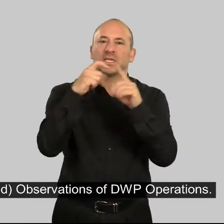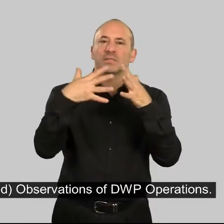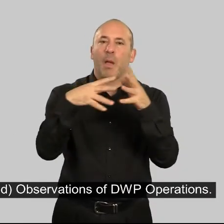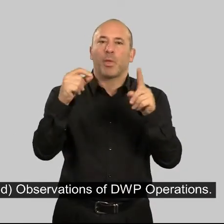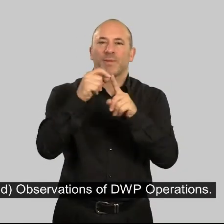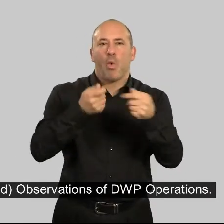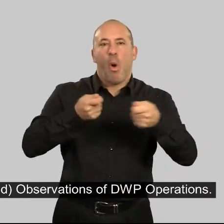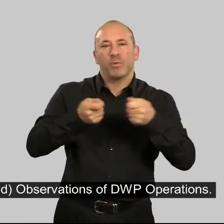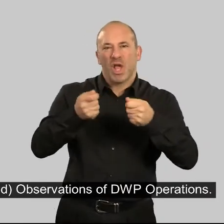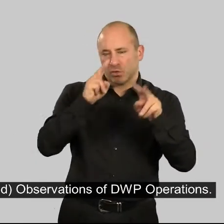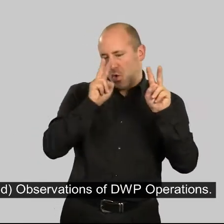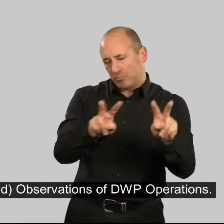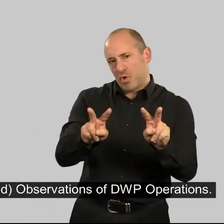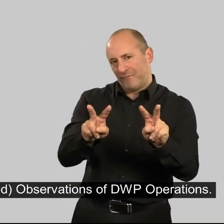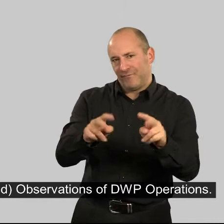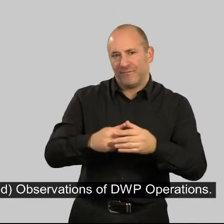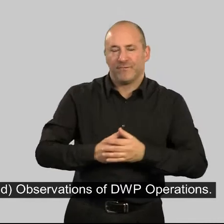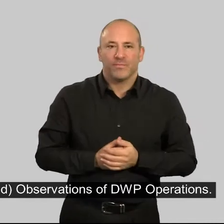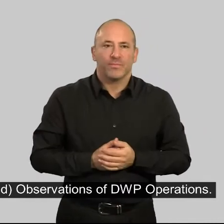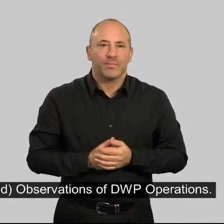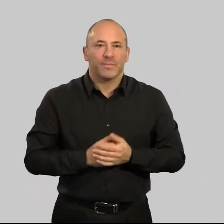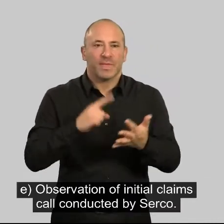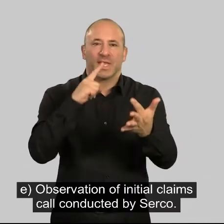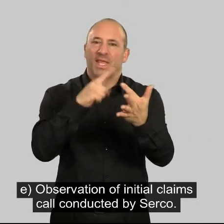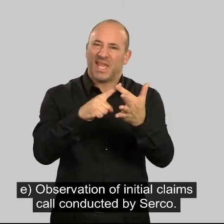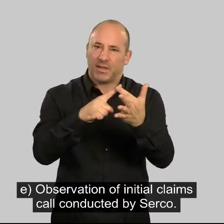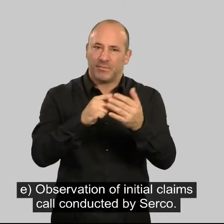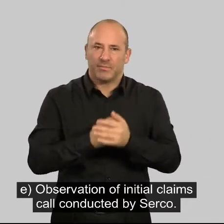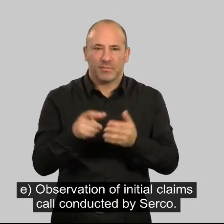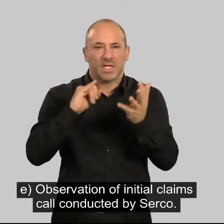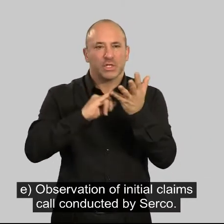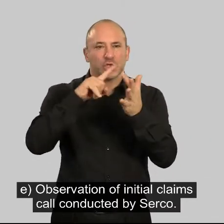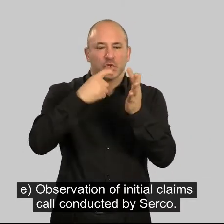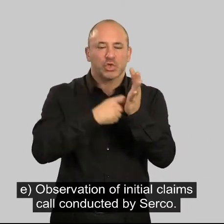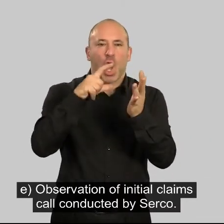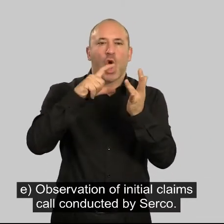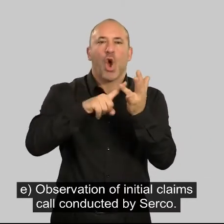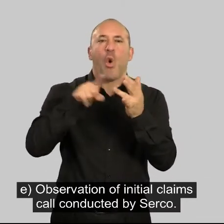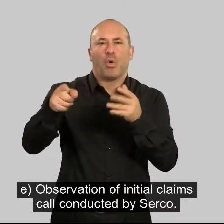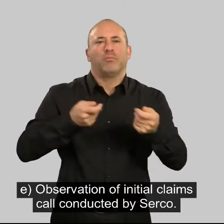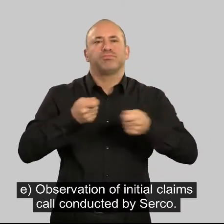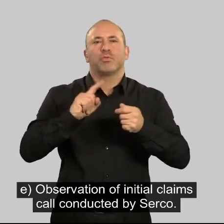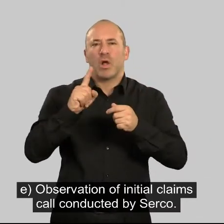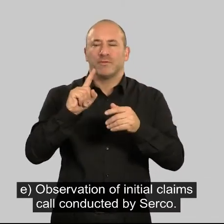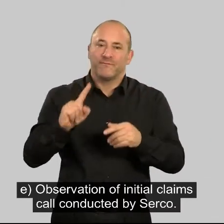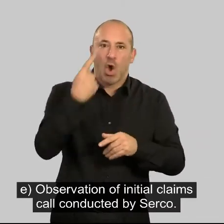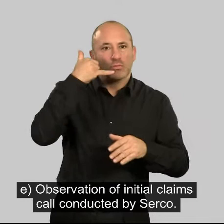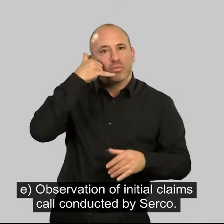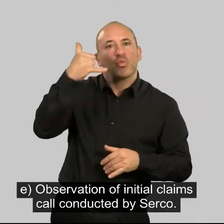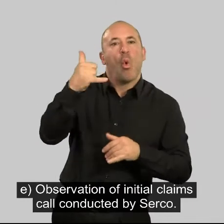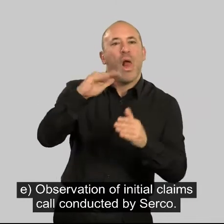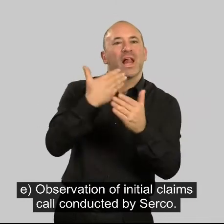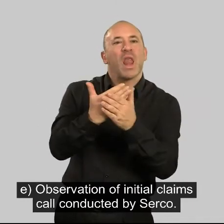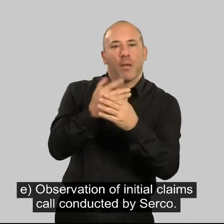D. Observations of DWP operations. E. Observation of initial claims